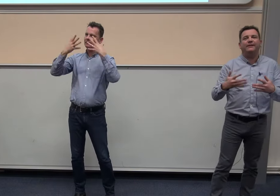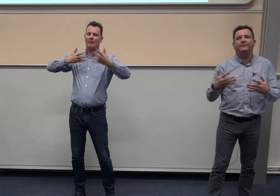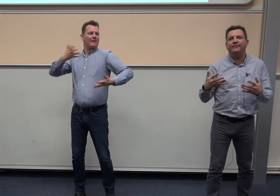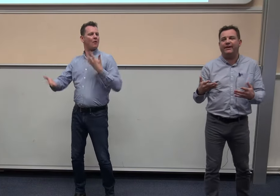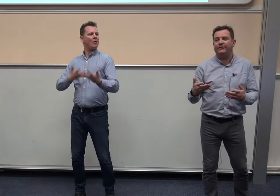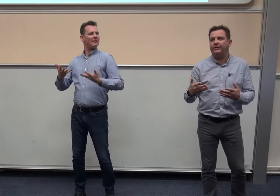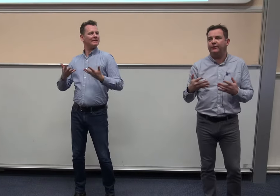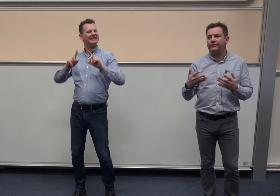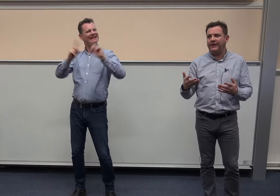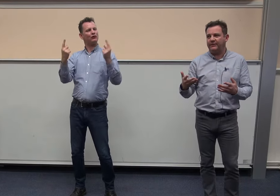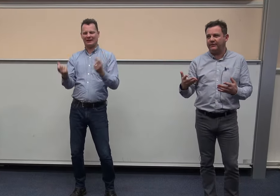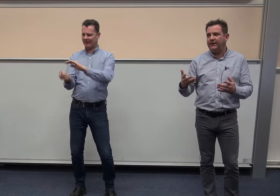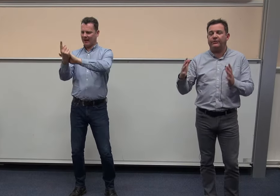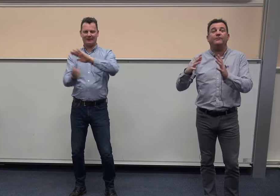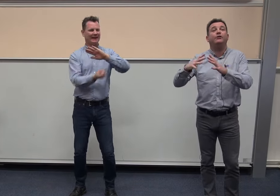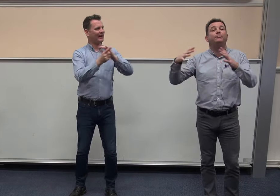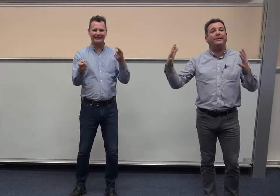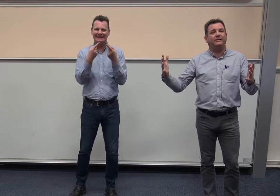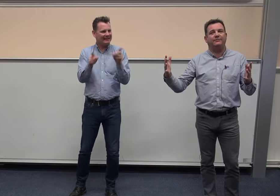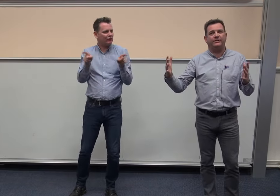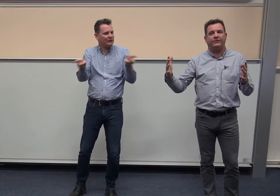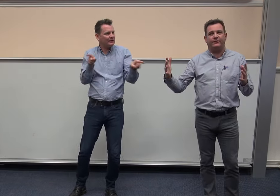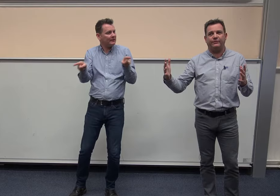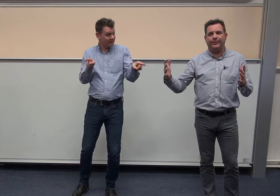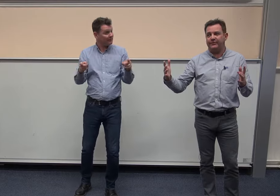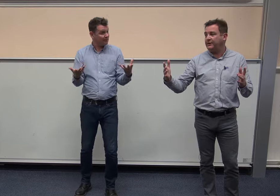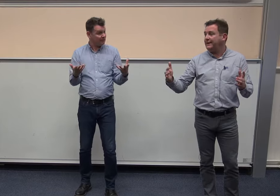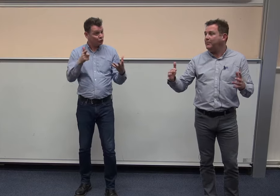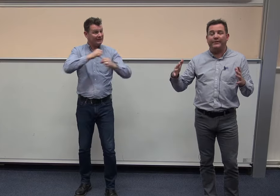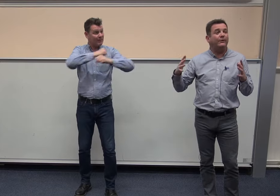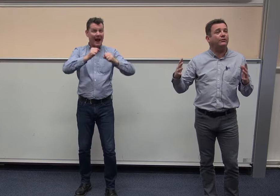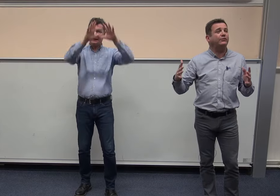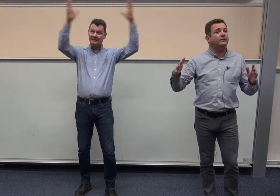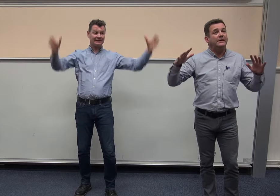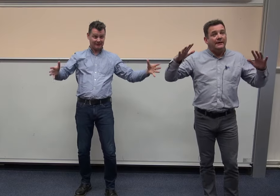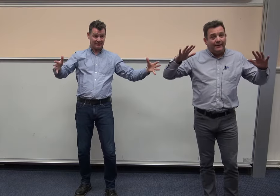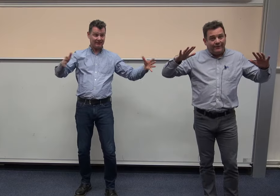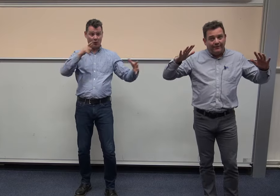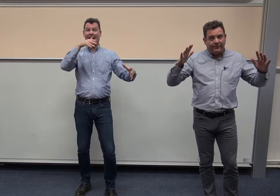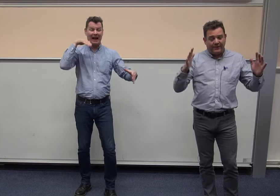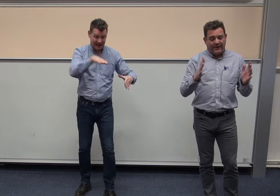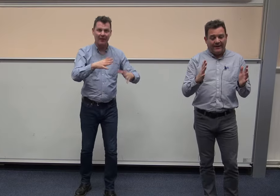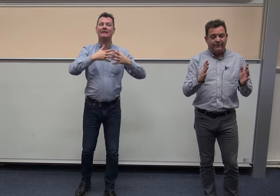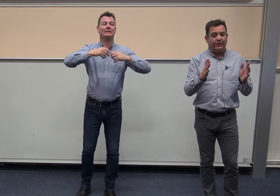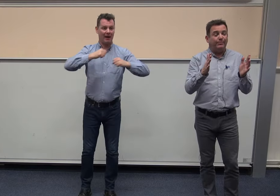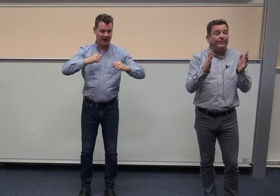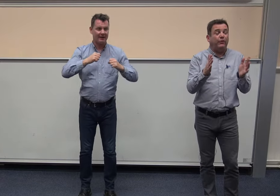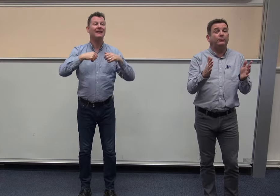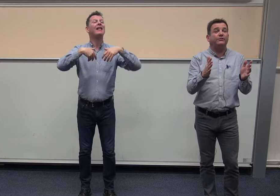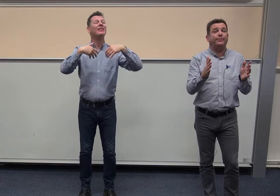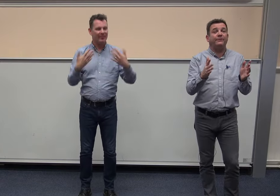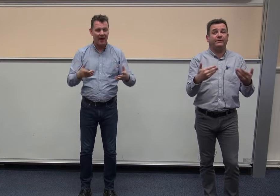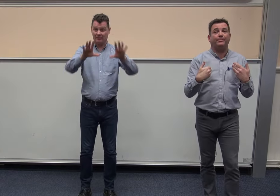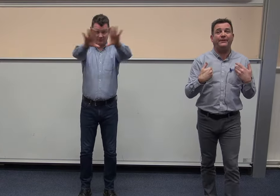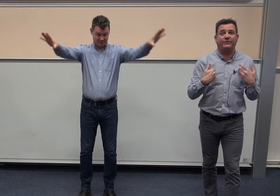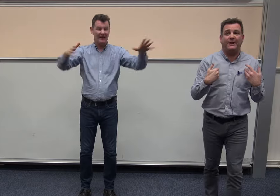the kind of event you're attending. So that's on the bigger level as an issue of space, but then also as an issue of